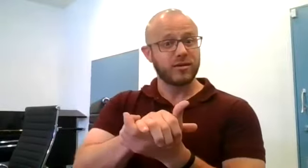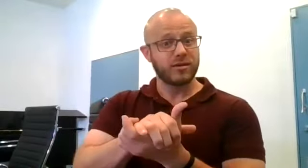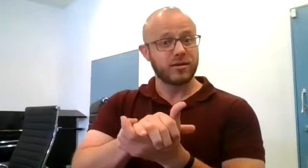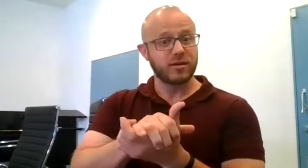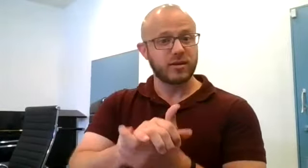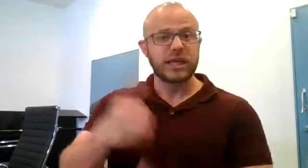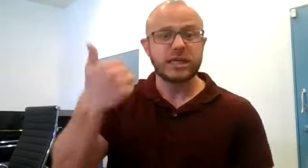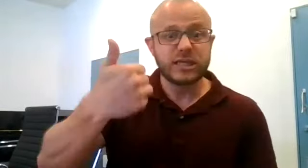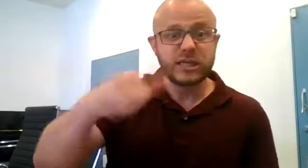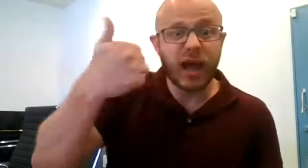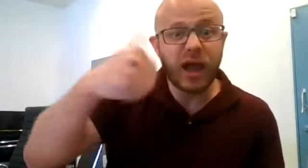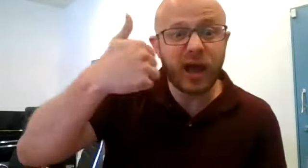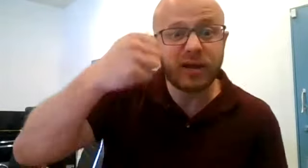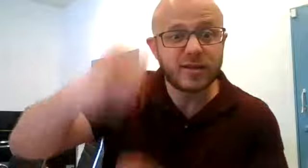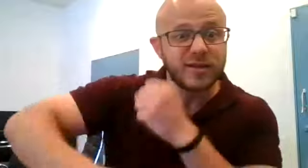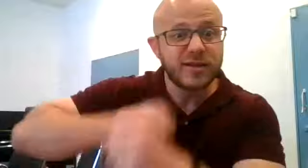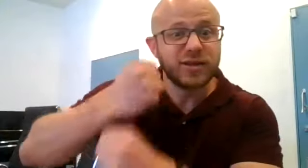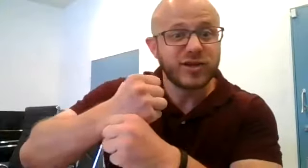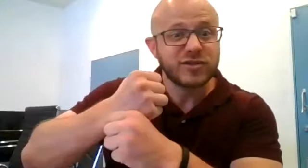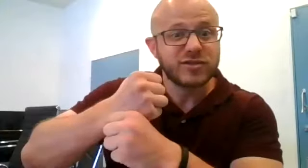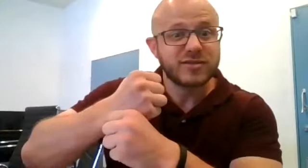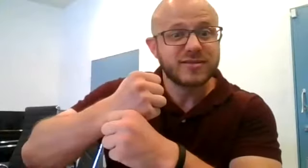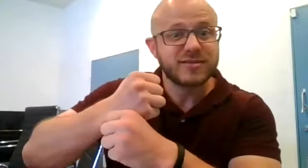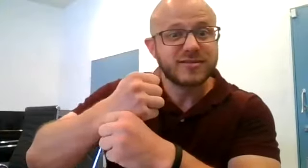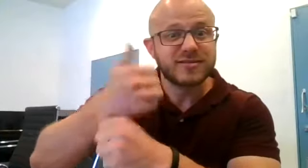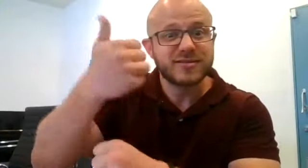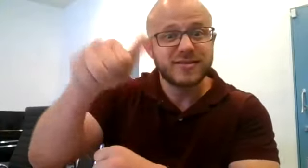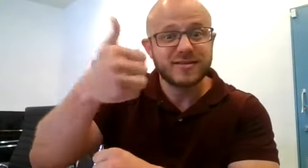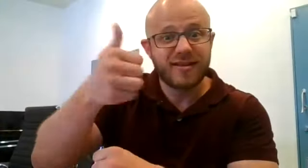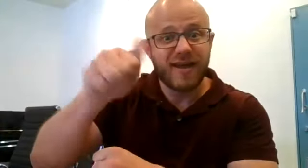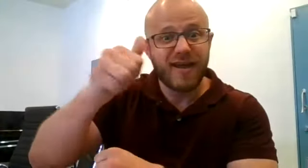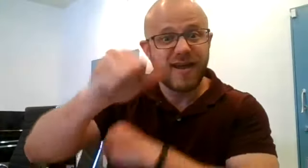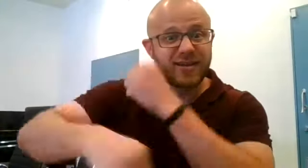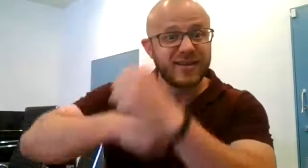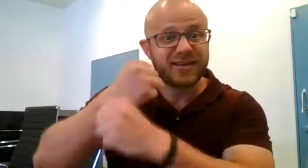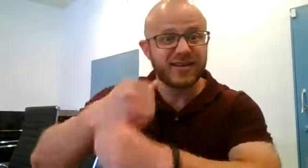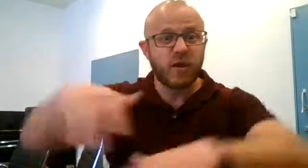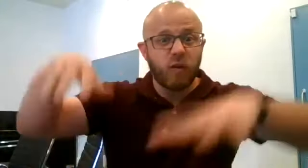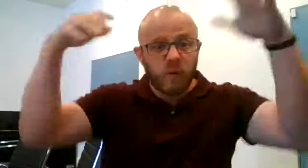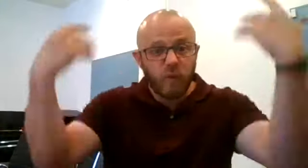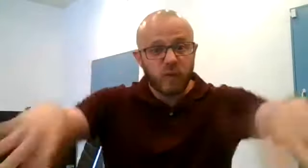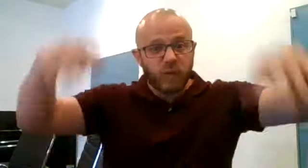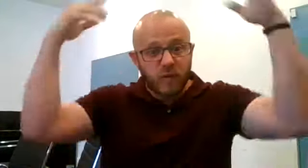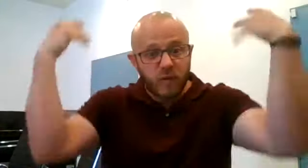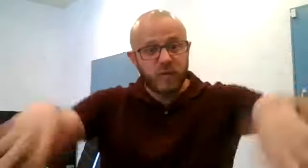Me? I've been married 10 years. 10 years. Woo!